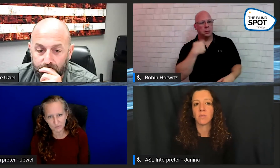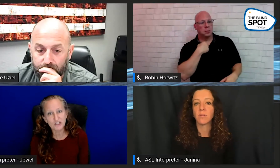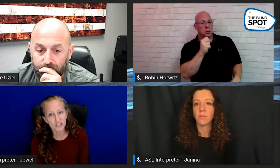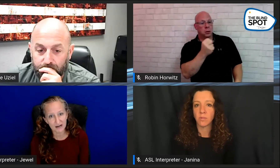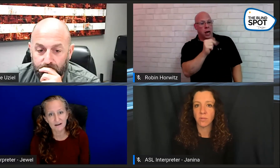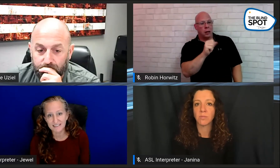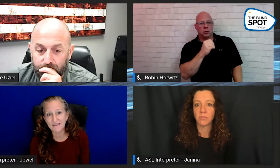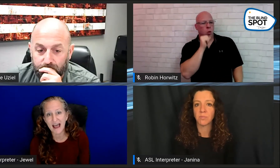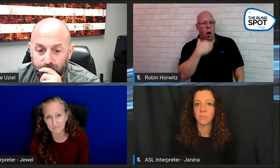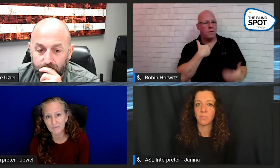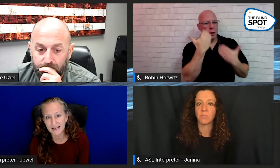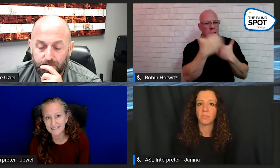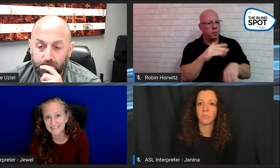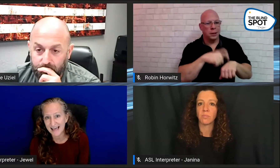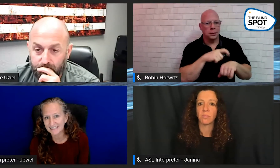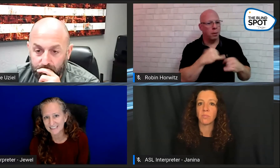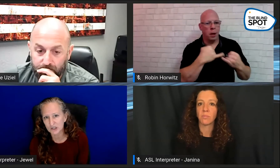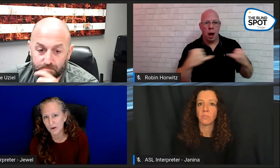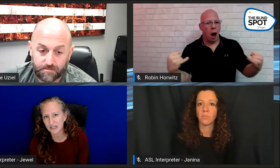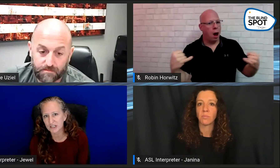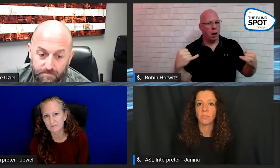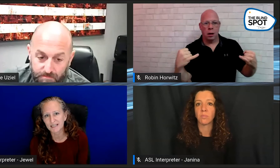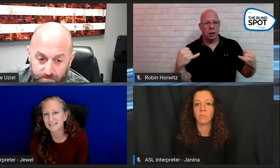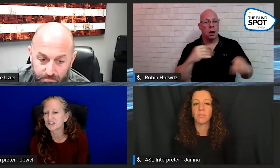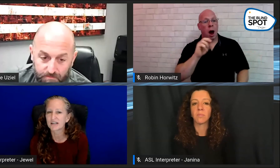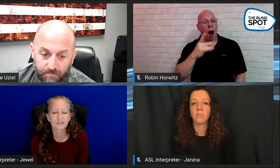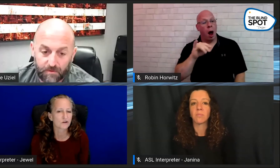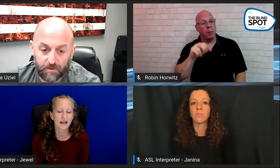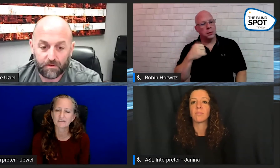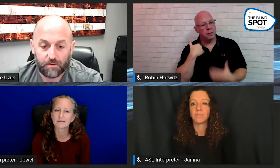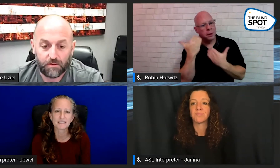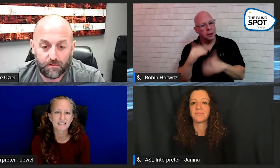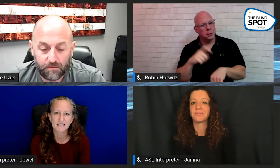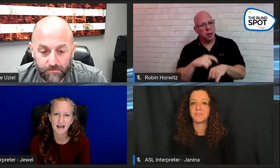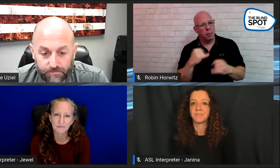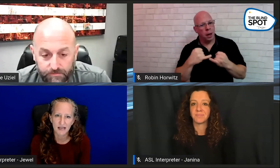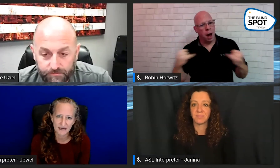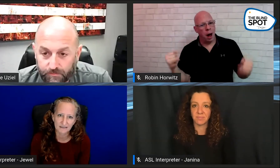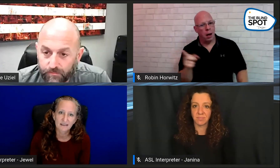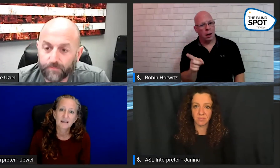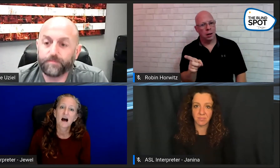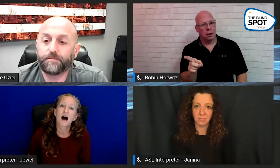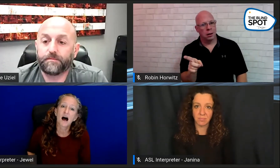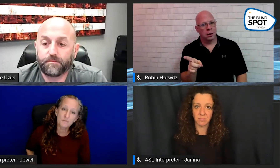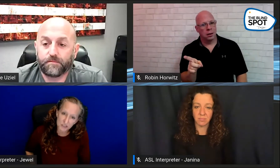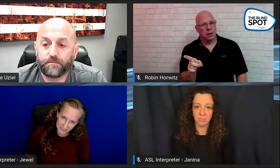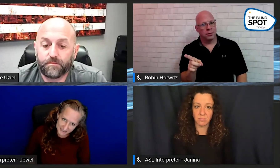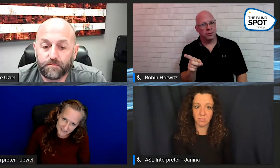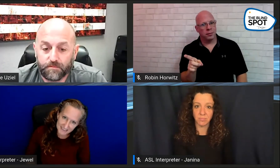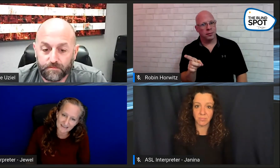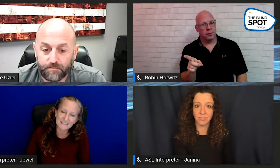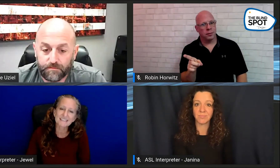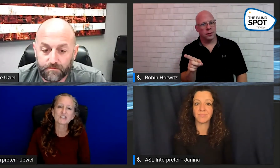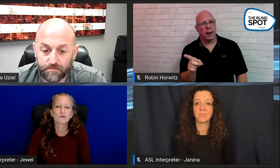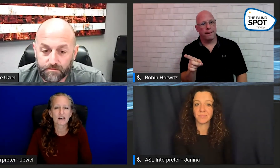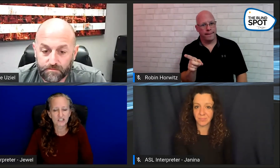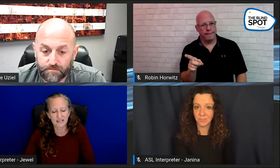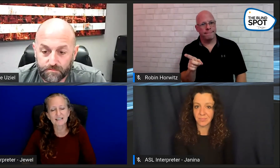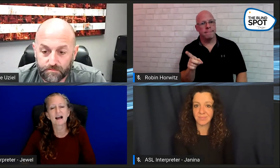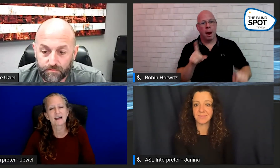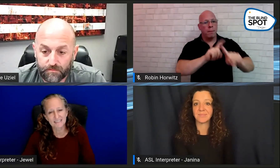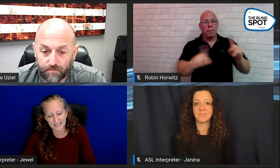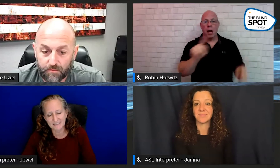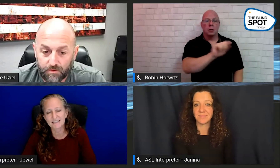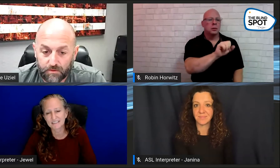felt good with shares in that situation, because shares don't have a limited timeline. Options in this